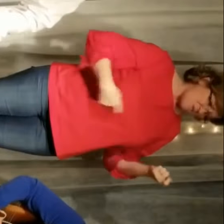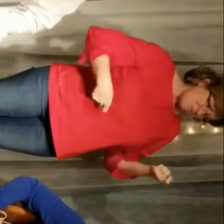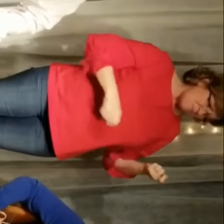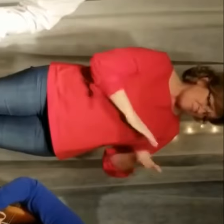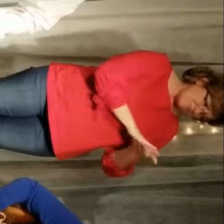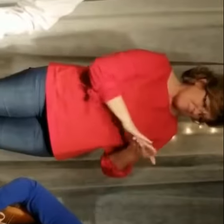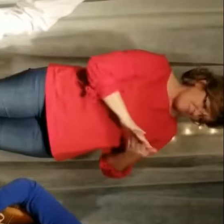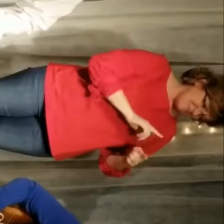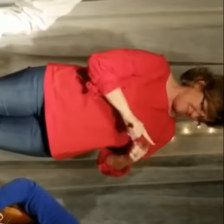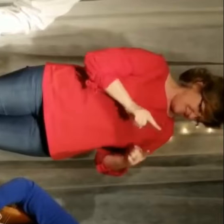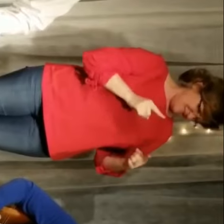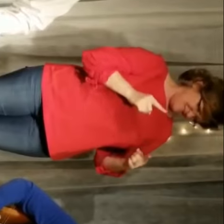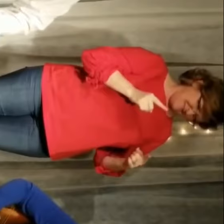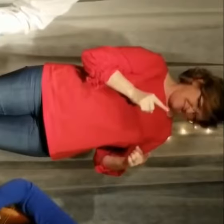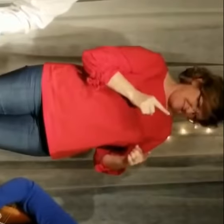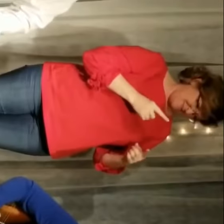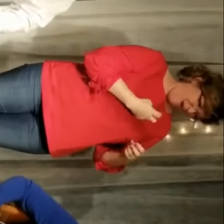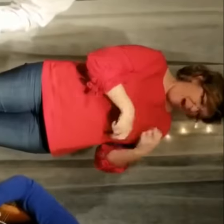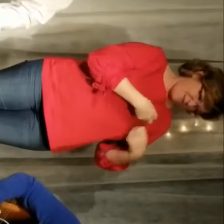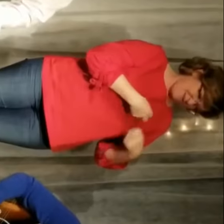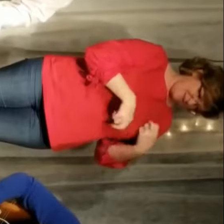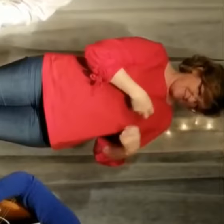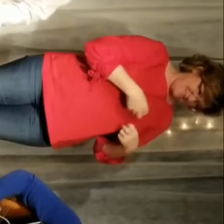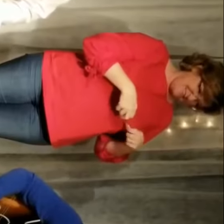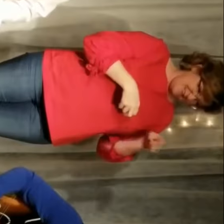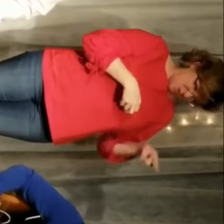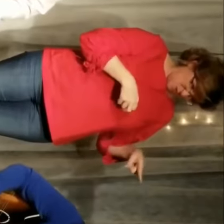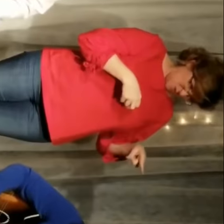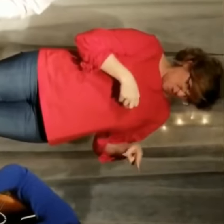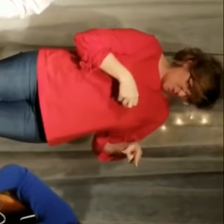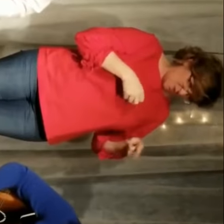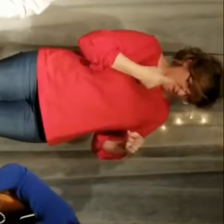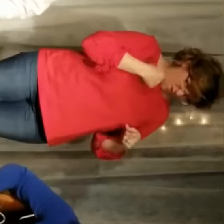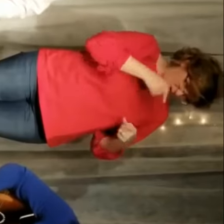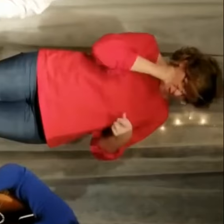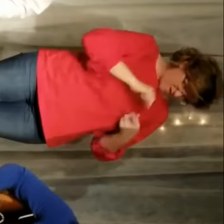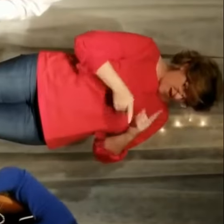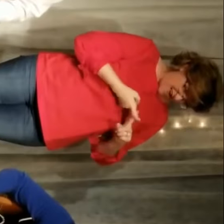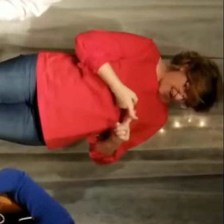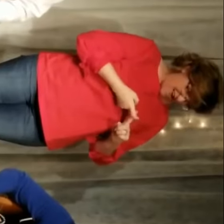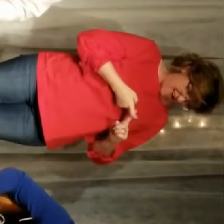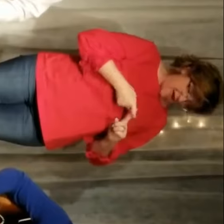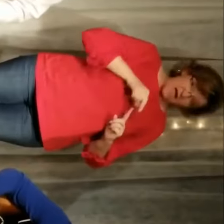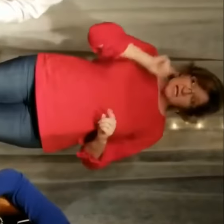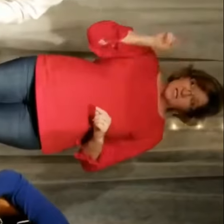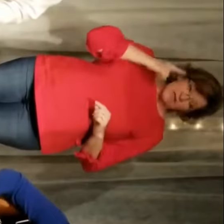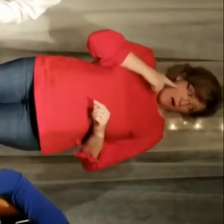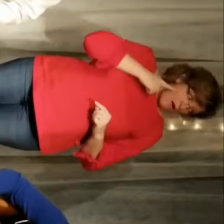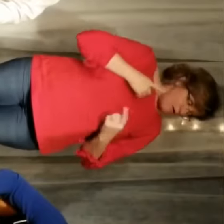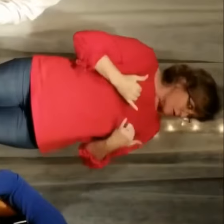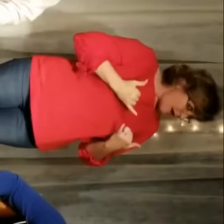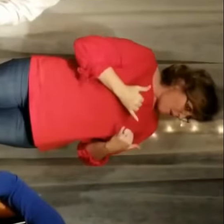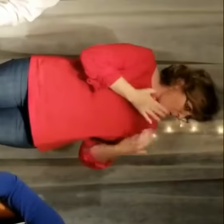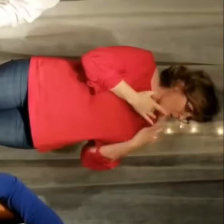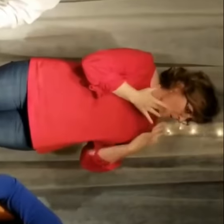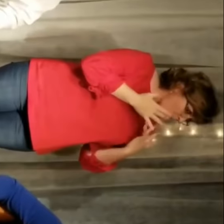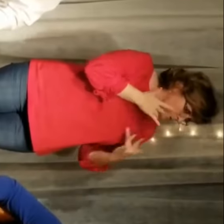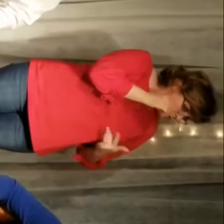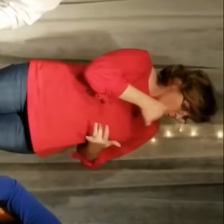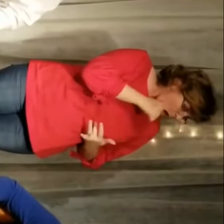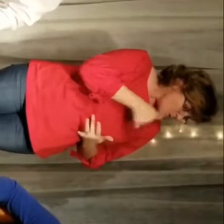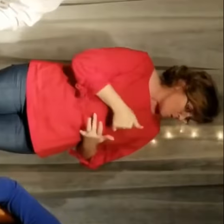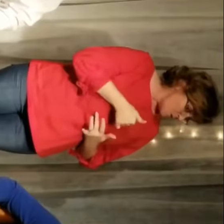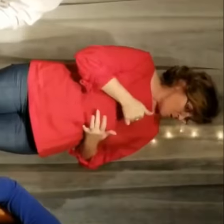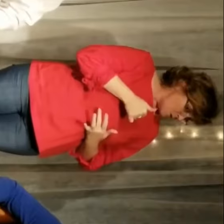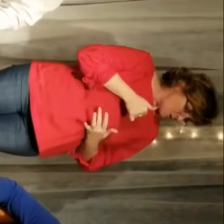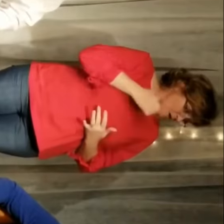I think you got a bigger issue. If you're gonna play this for Lori, she's gonna think, okay, we got right now, but who knows what tomorrow may be? What if we mess